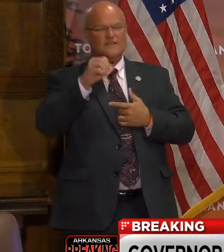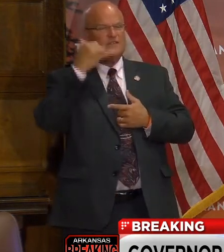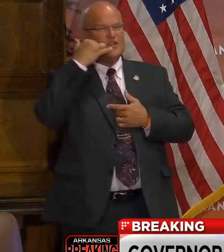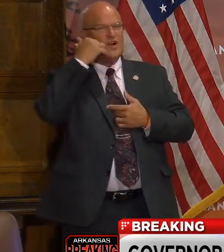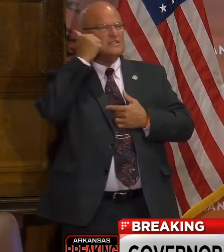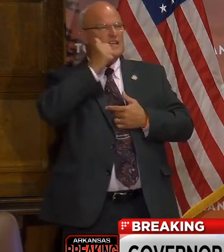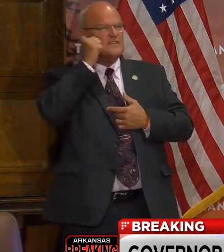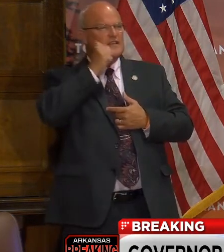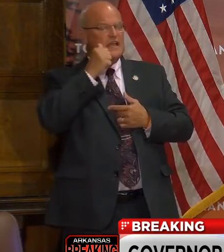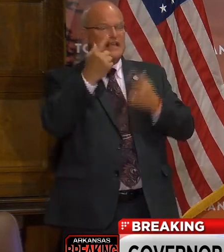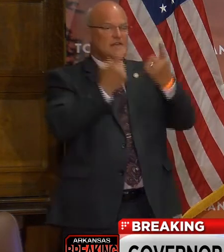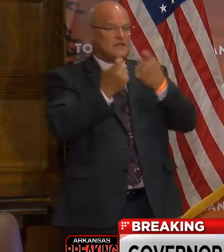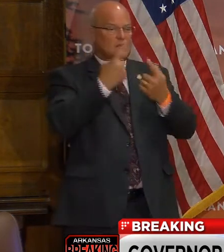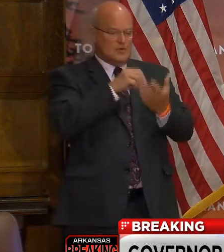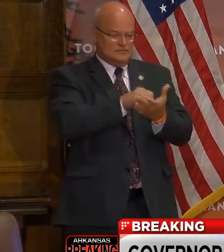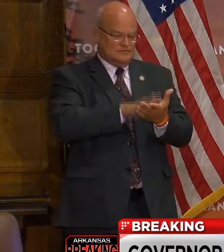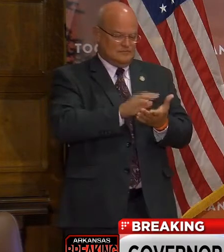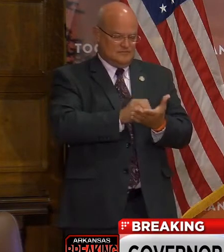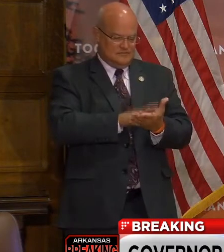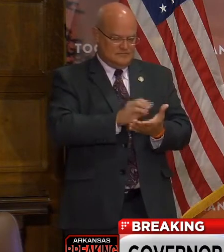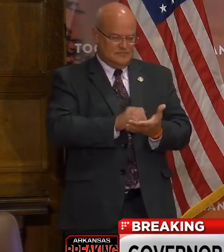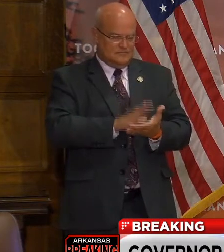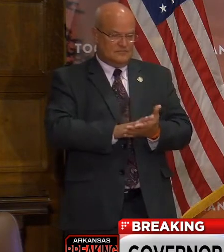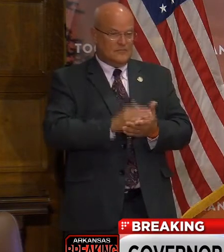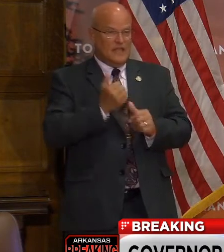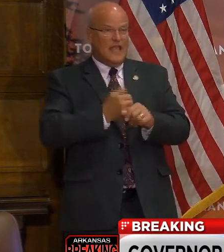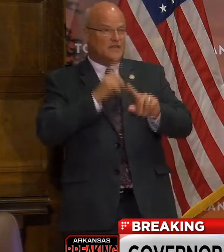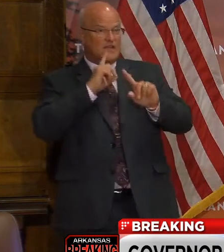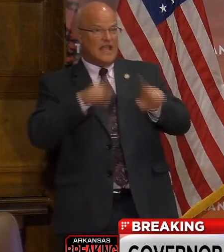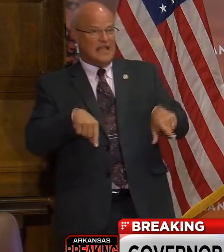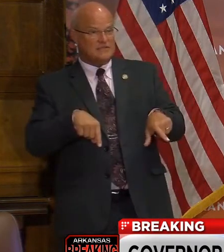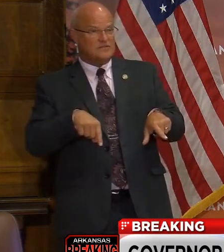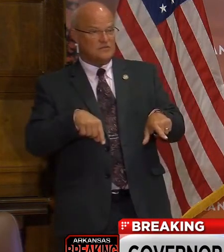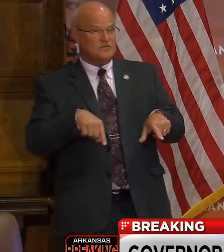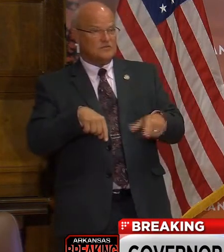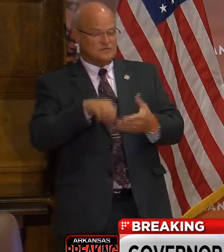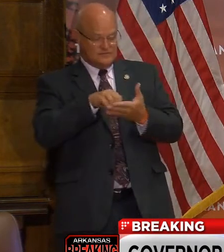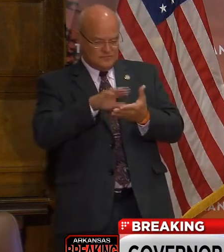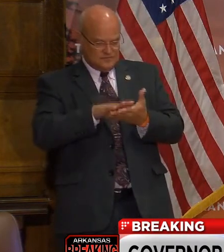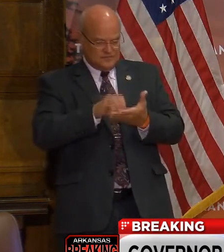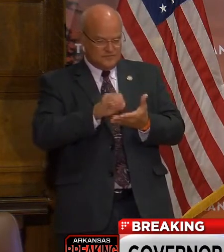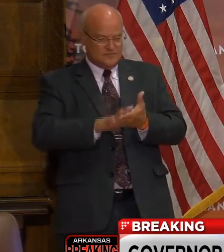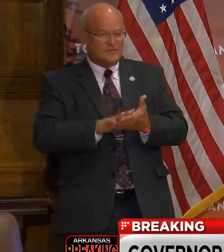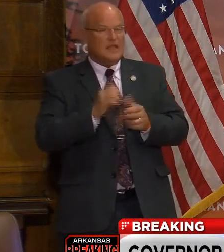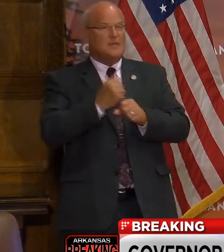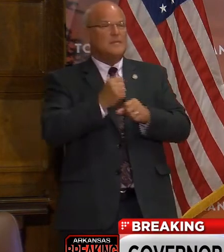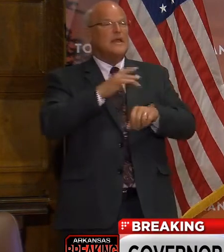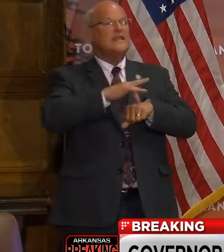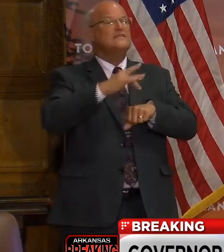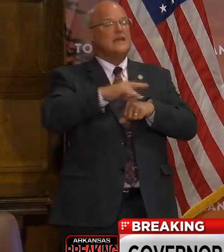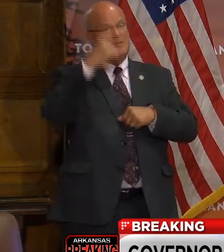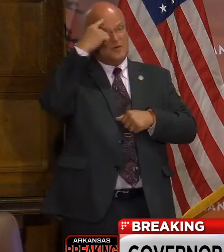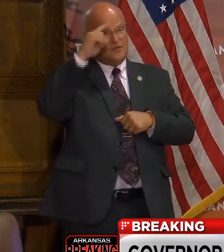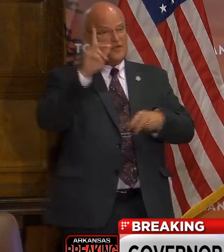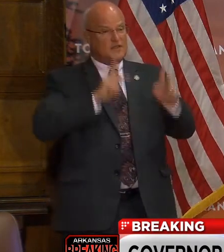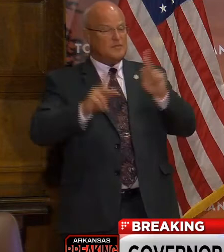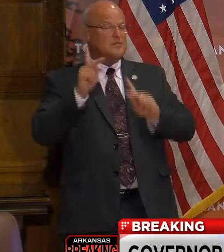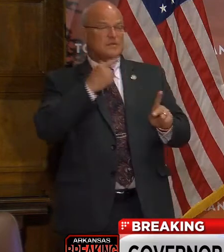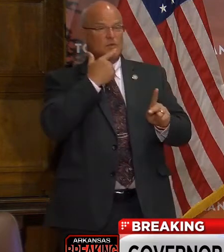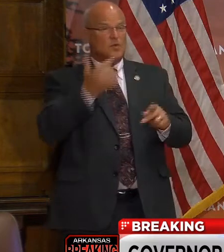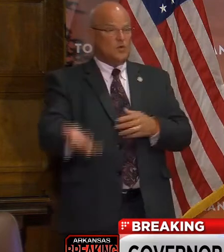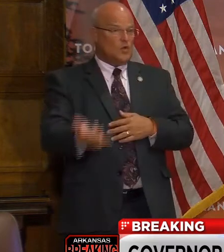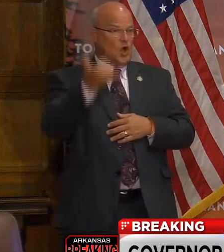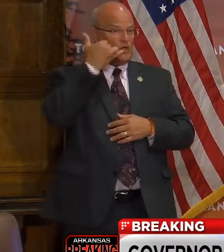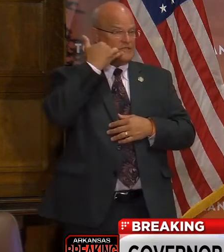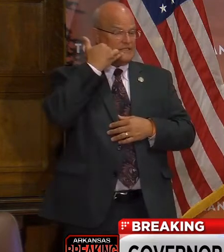Every question that we get is logged. Every answer is recorded and then made available to the person who